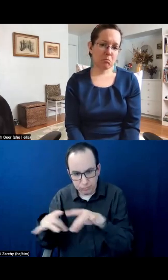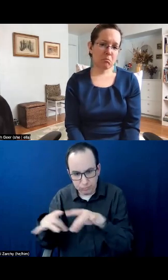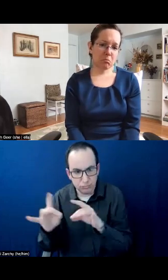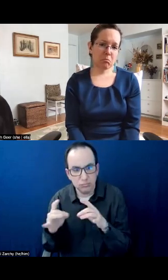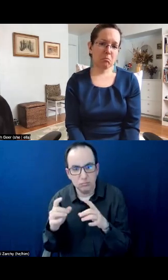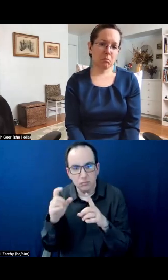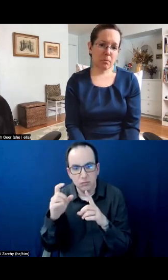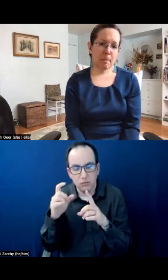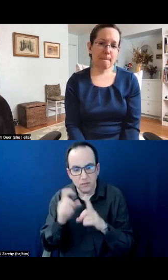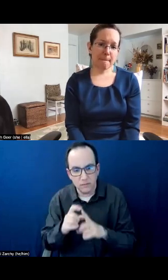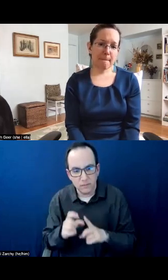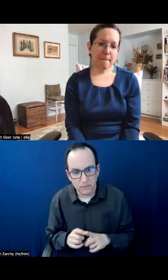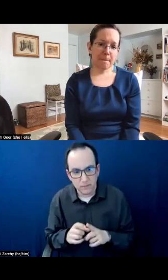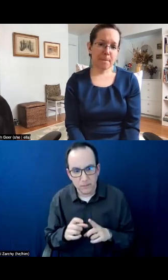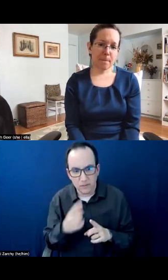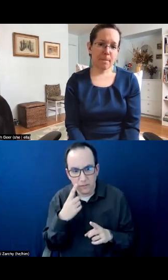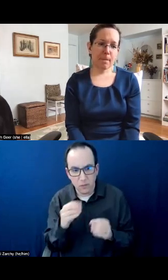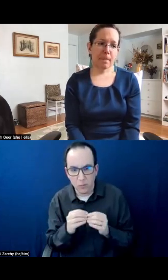who